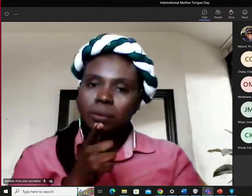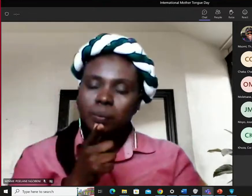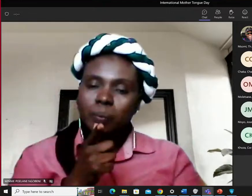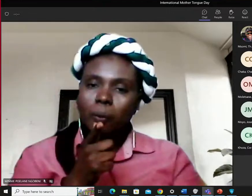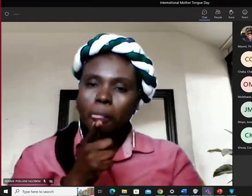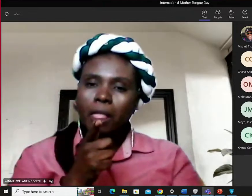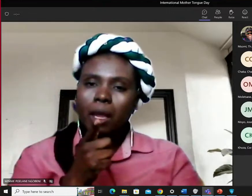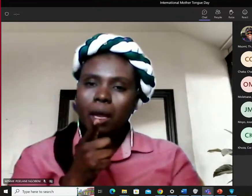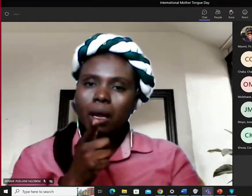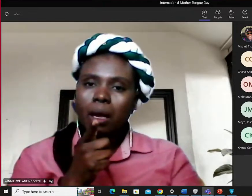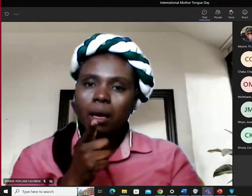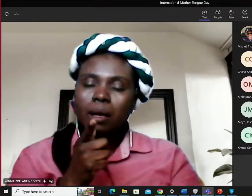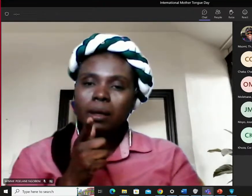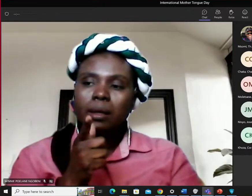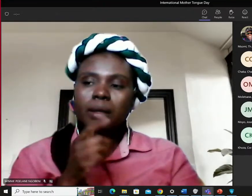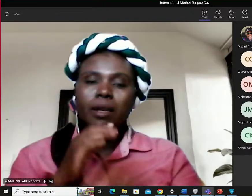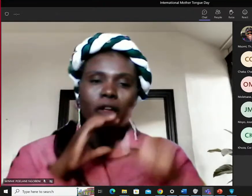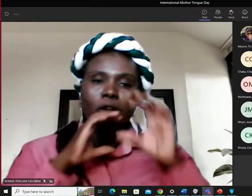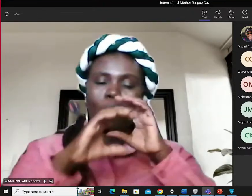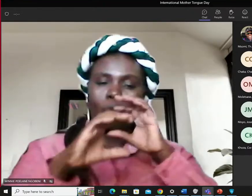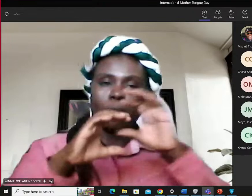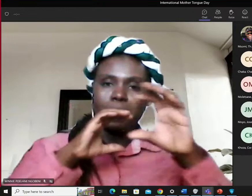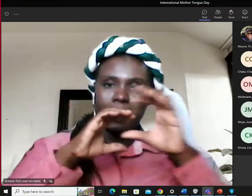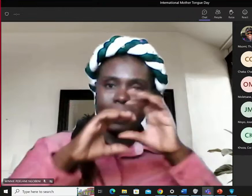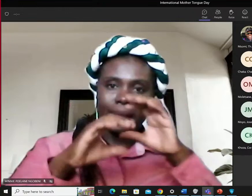the communication started.